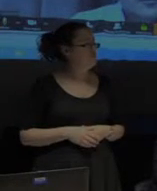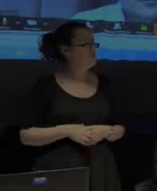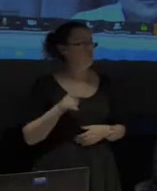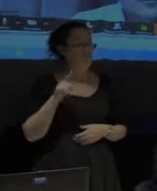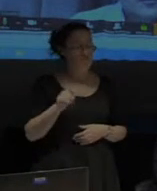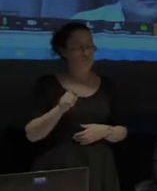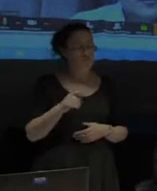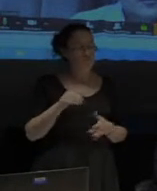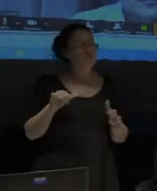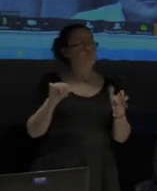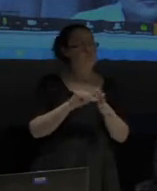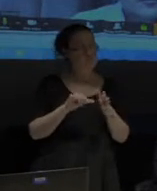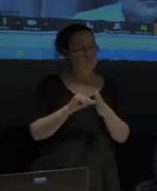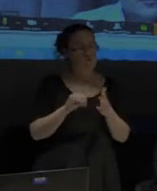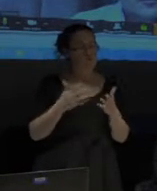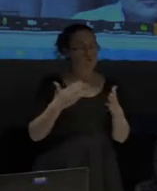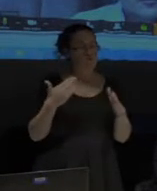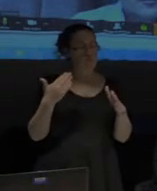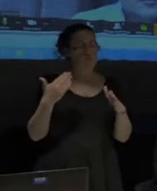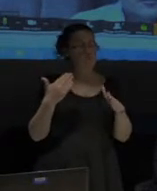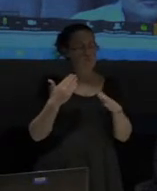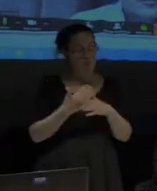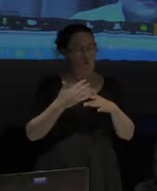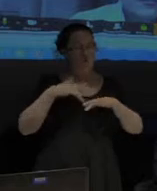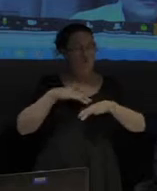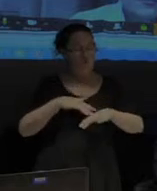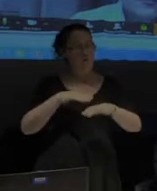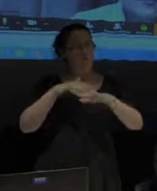you've got to work with the grain and with the successes, and